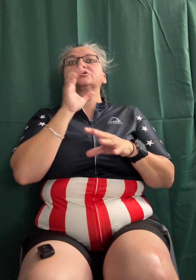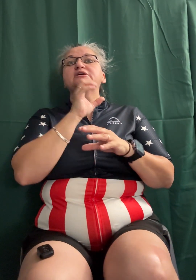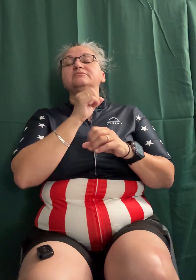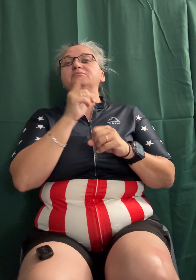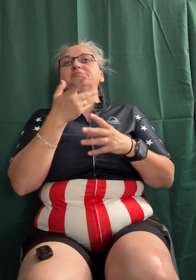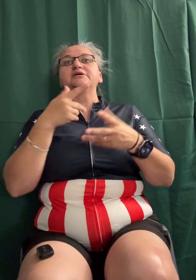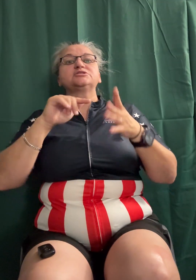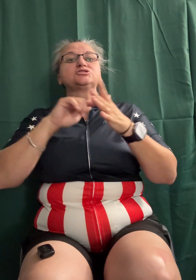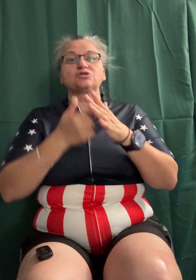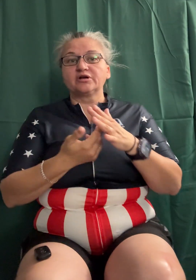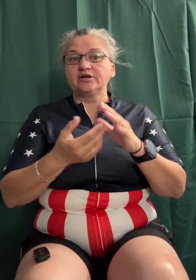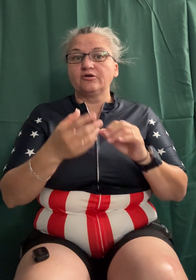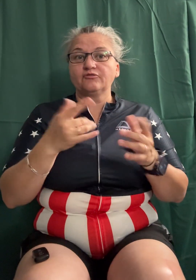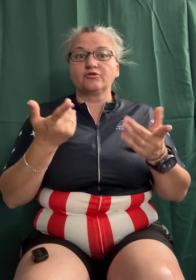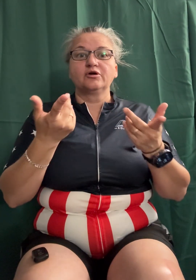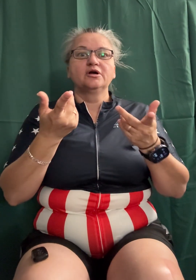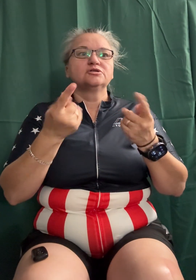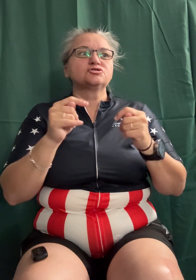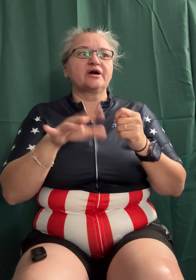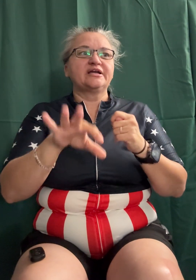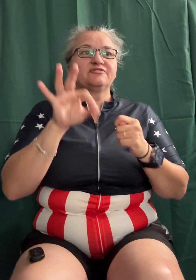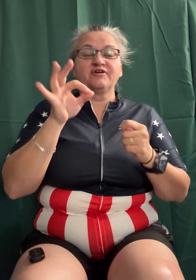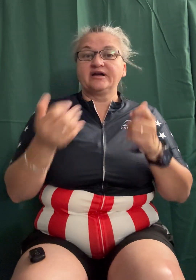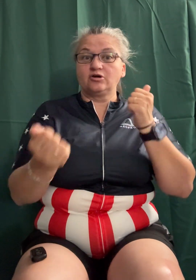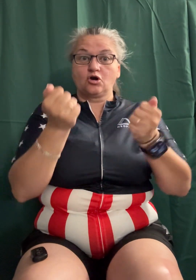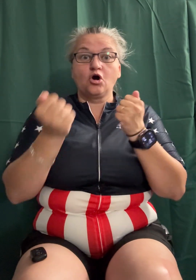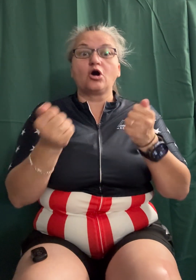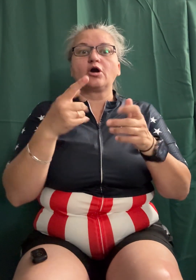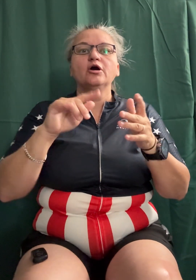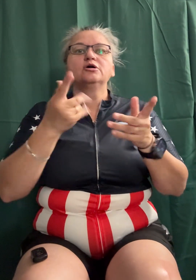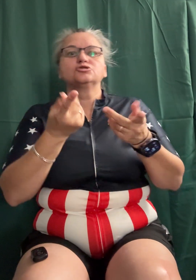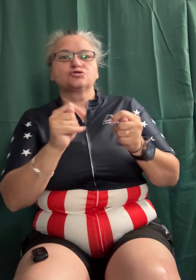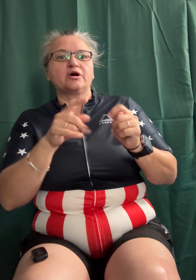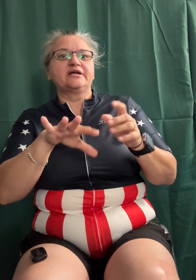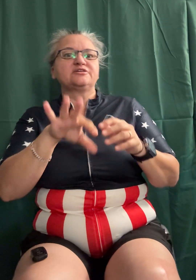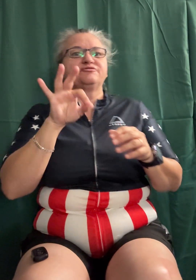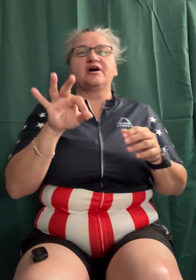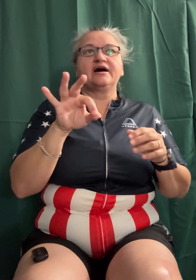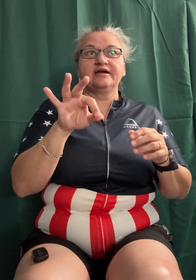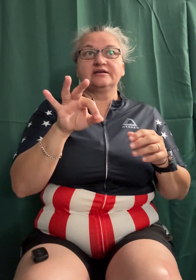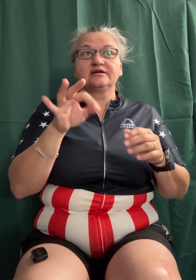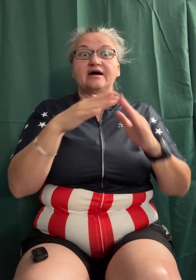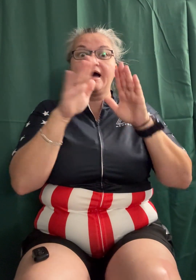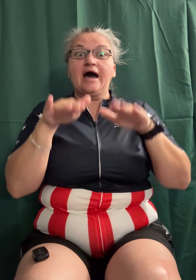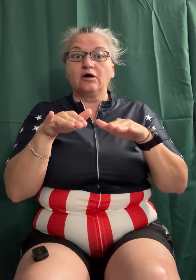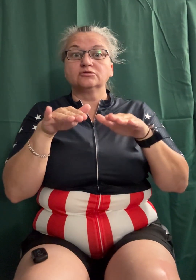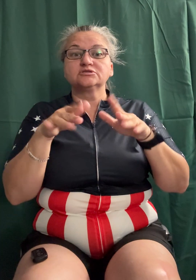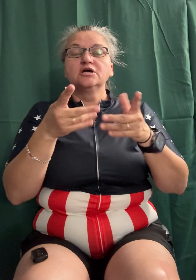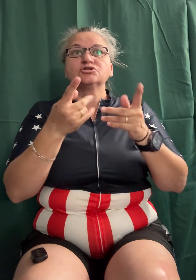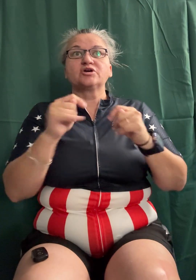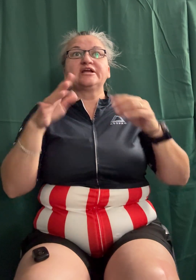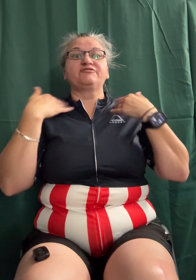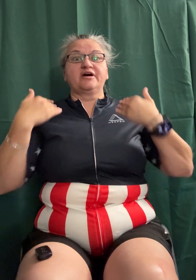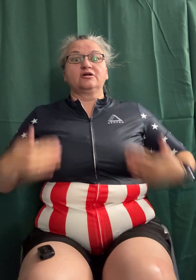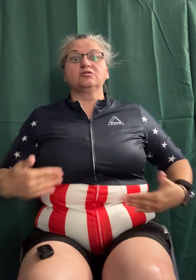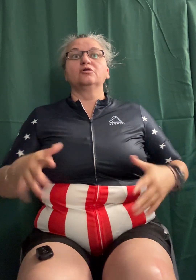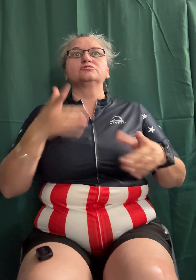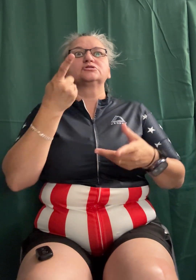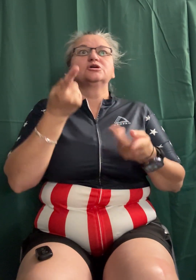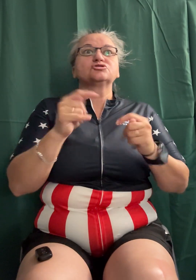to be starting over, trying to find a car, trying to find a house, trying to find clothes, trying